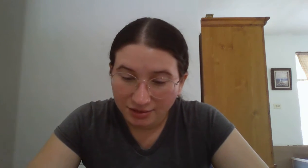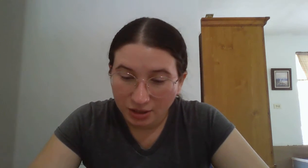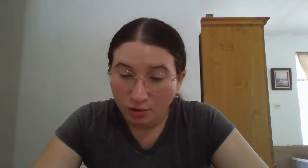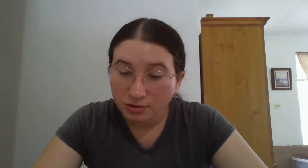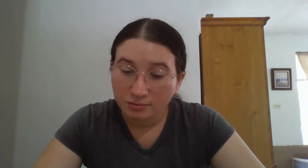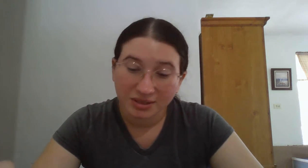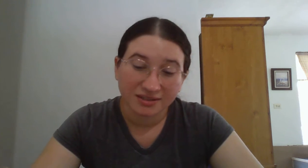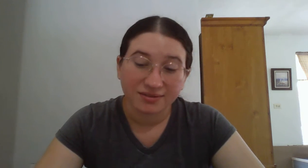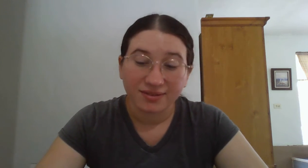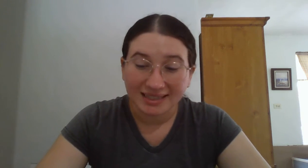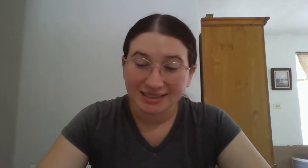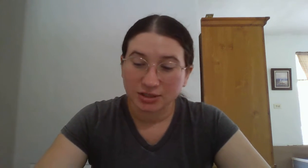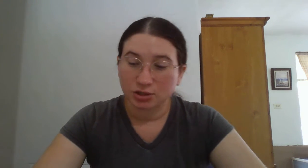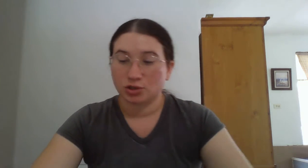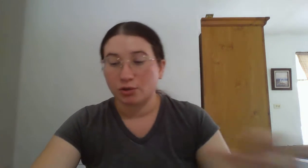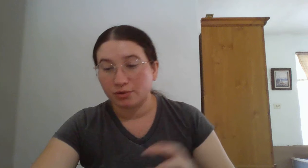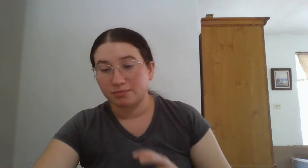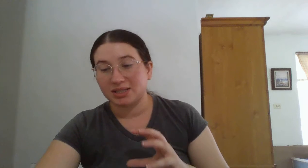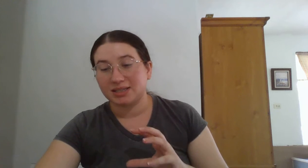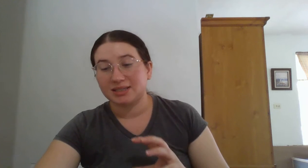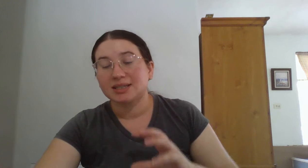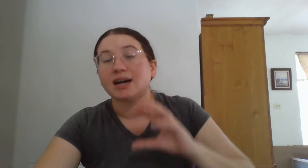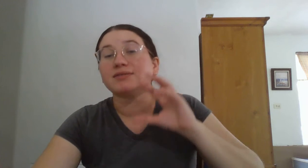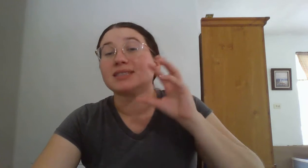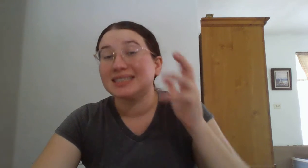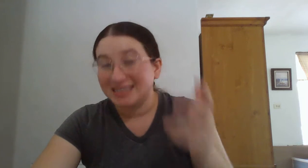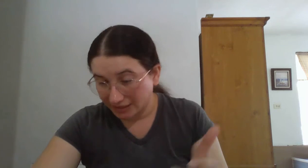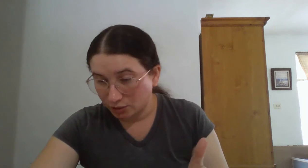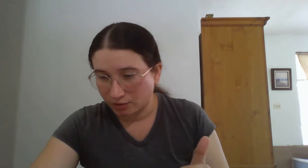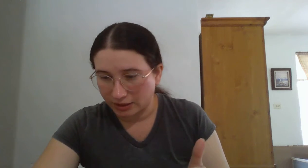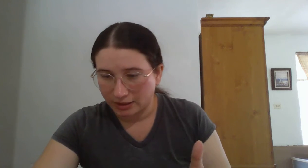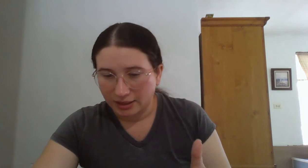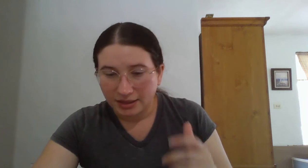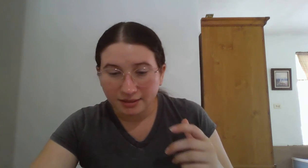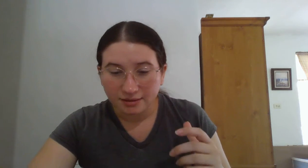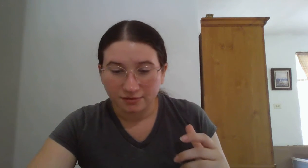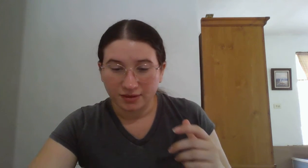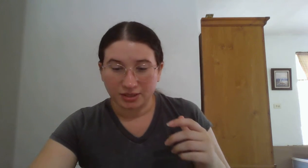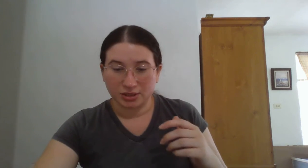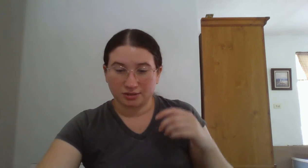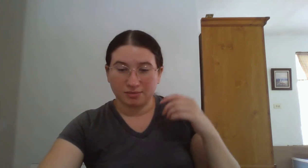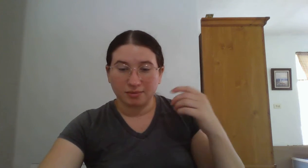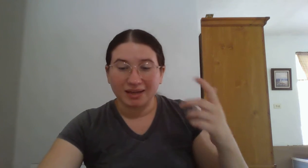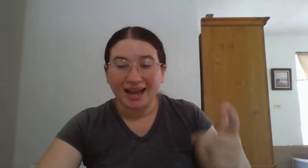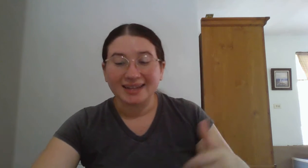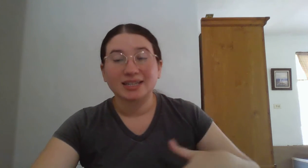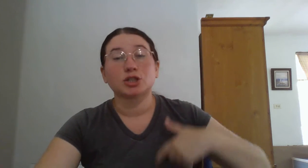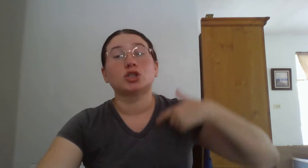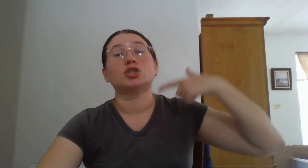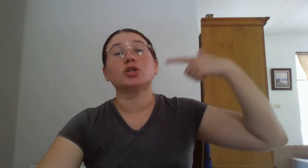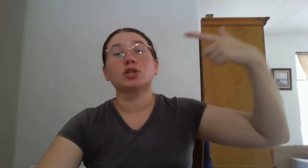can also be inflected to show the meaning of continually. This inflection is made by adding a